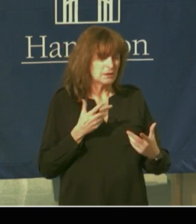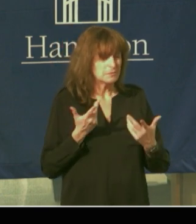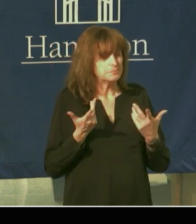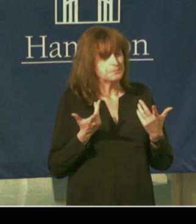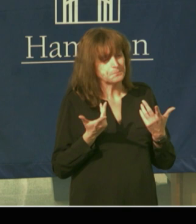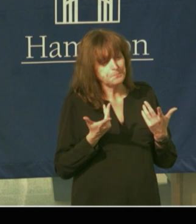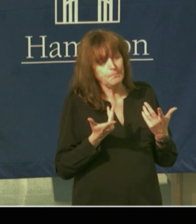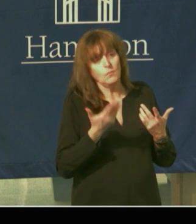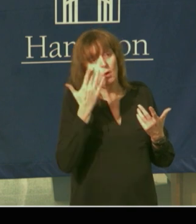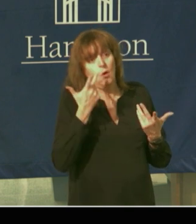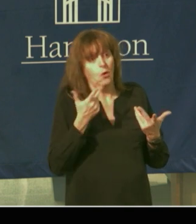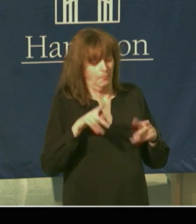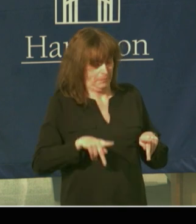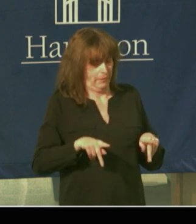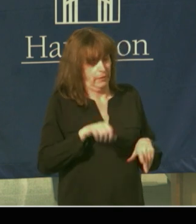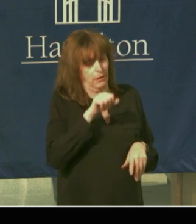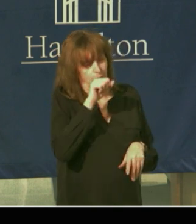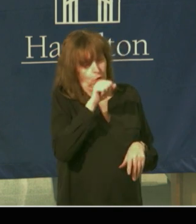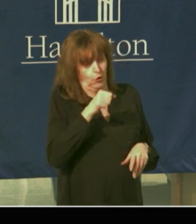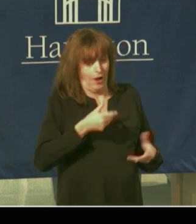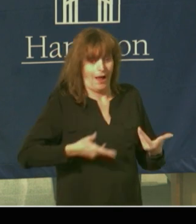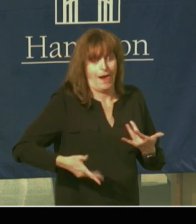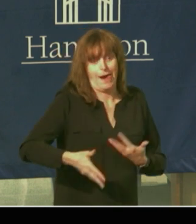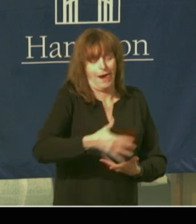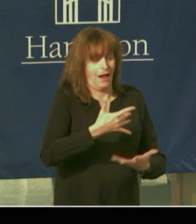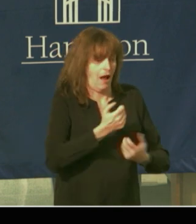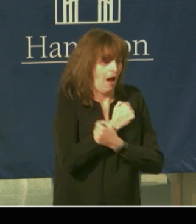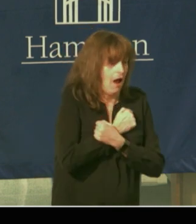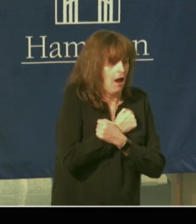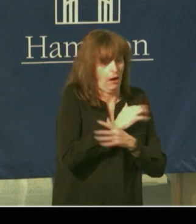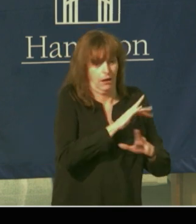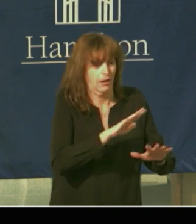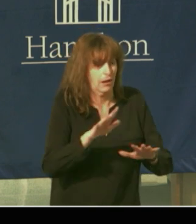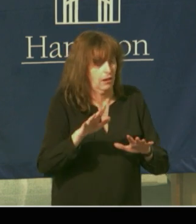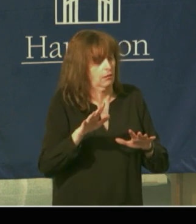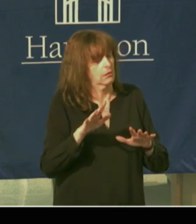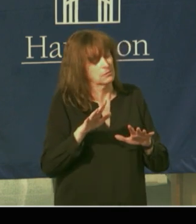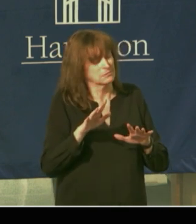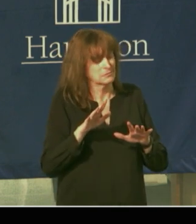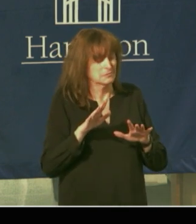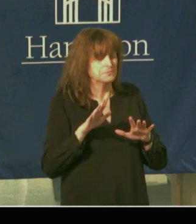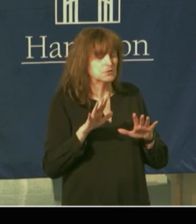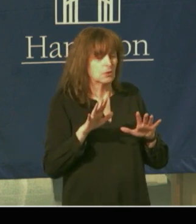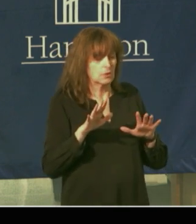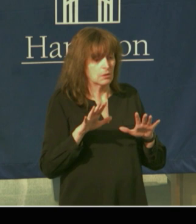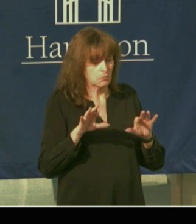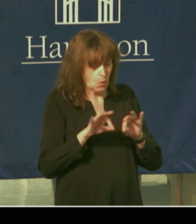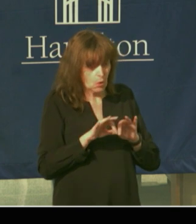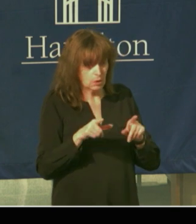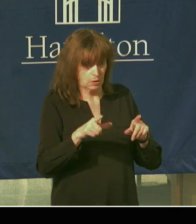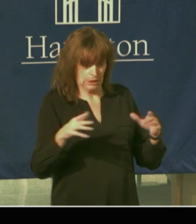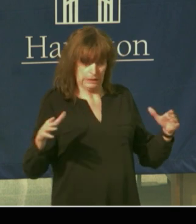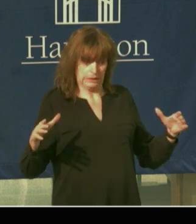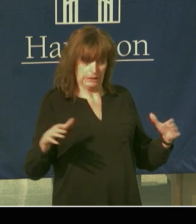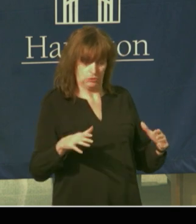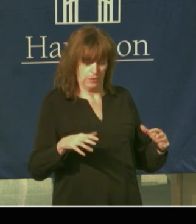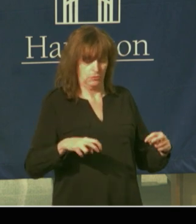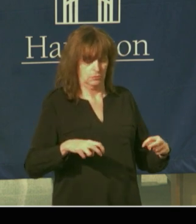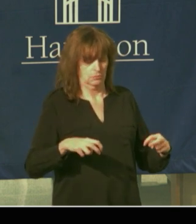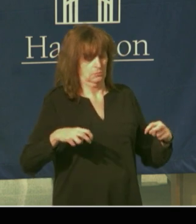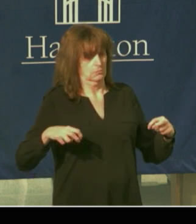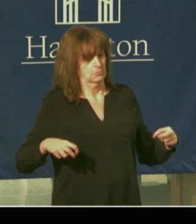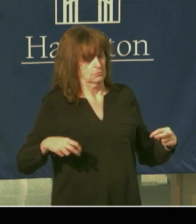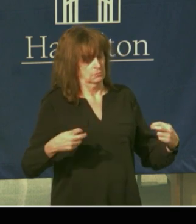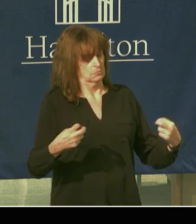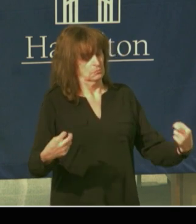So being able to find ways to interact with one another in the same space, but trying to give social space, or using